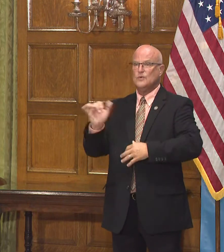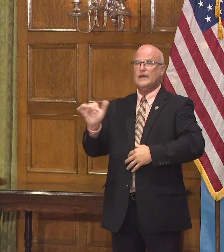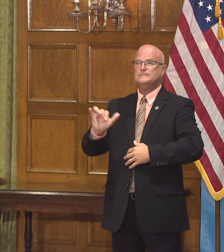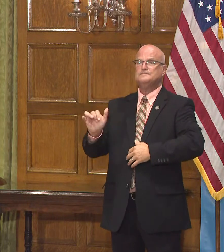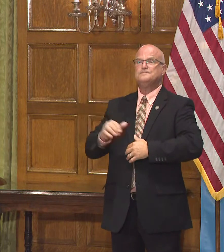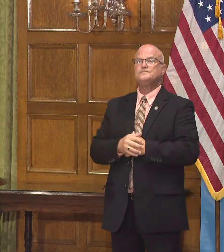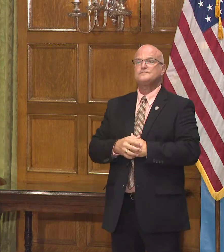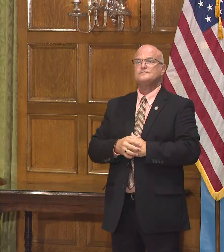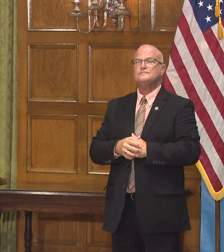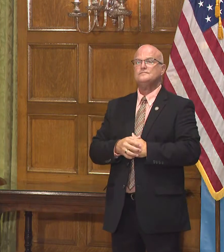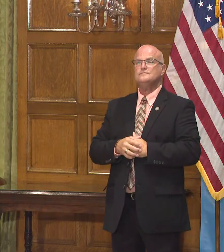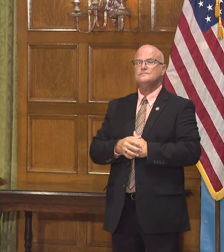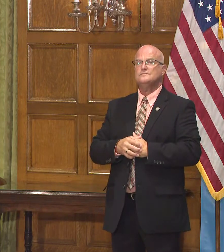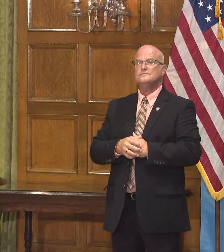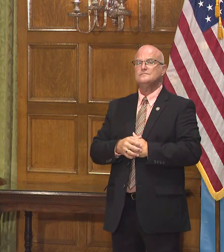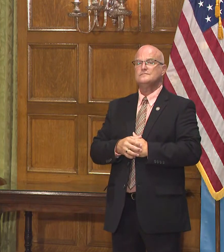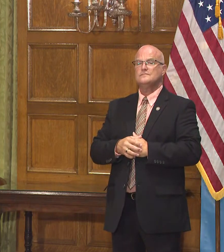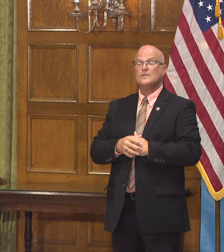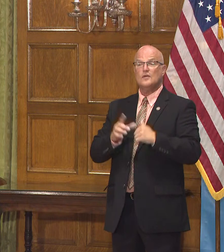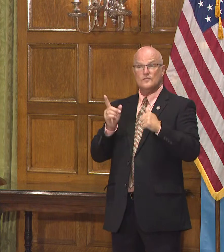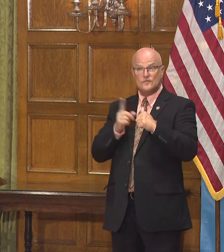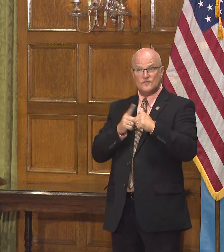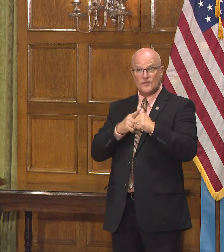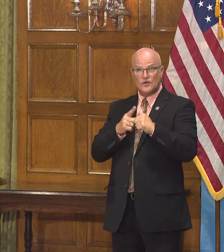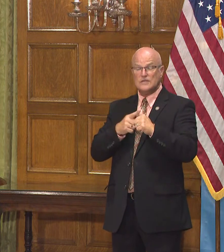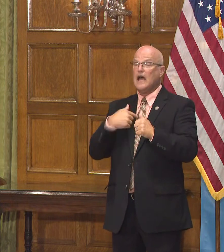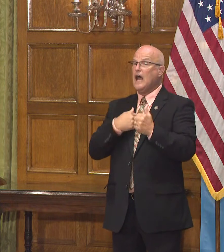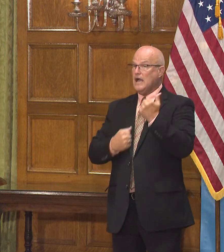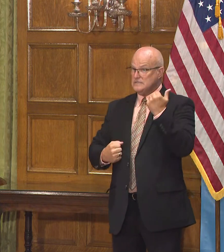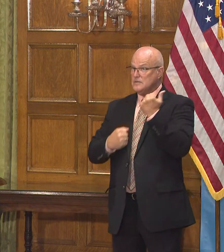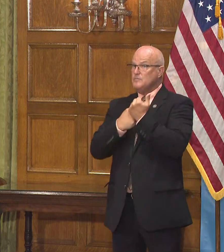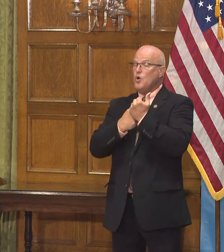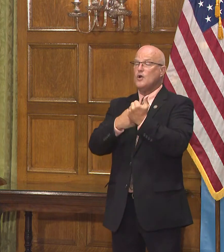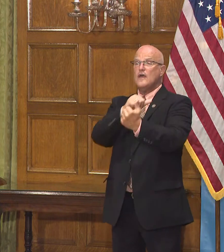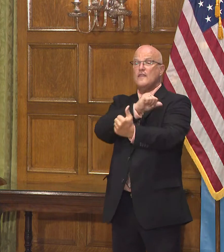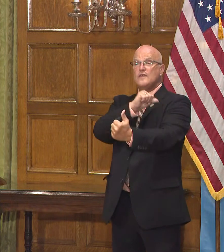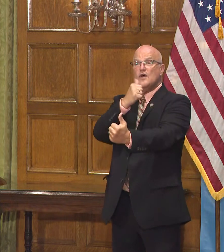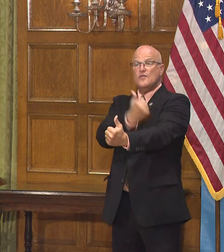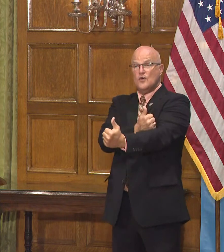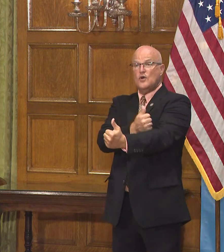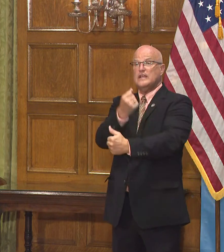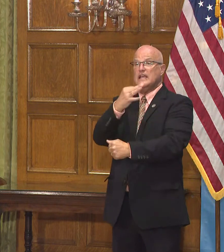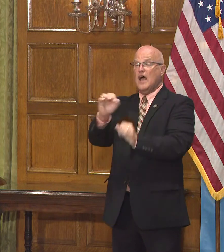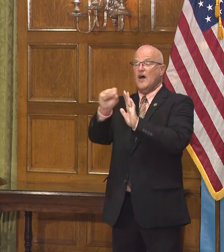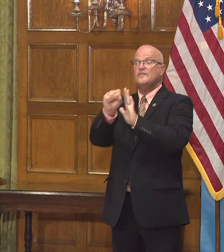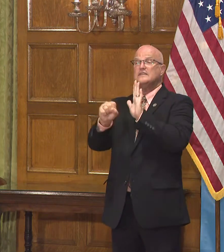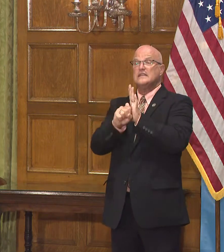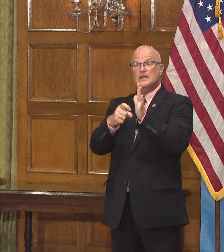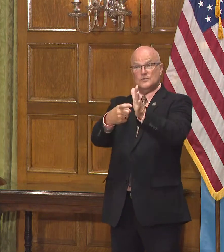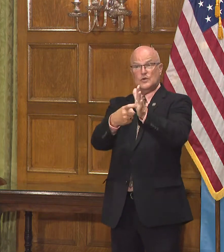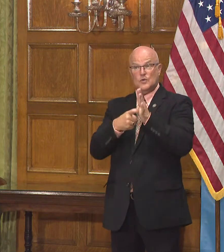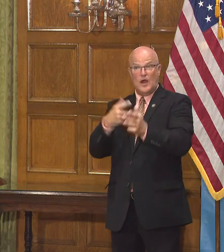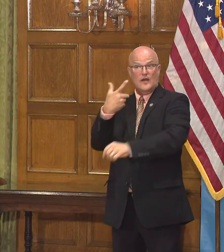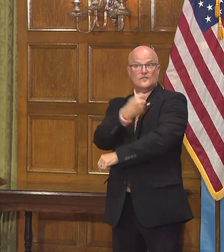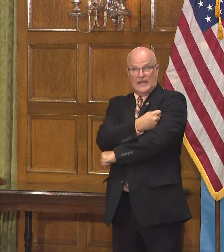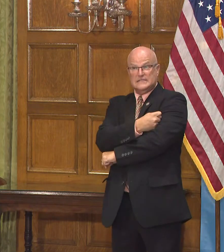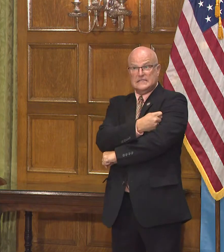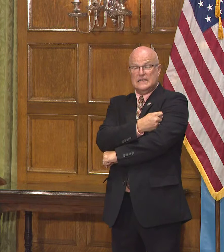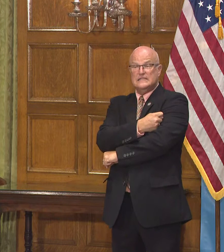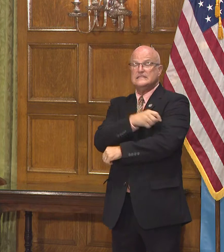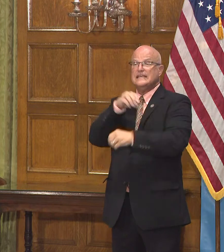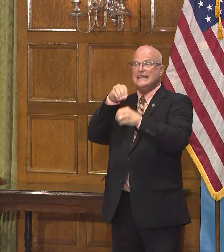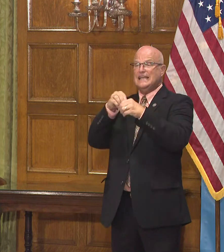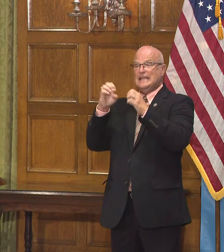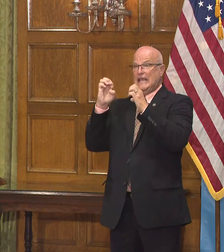well. But first, I support the authority of the states to require vaccines in